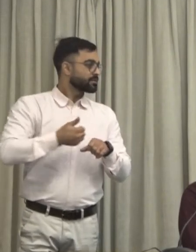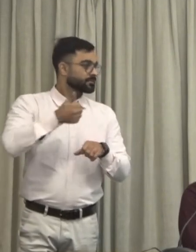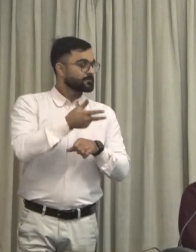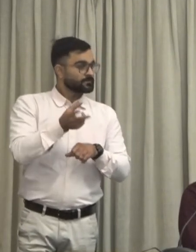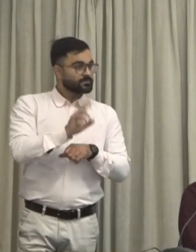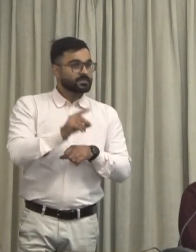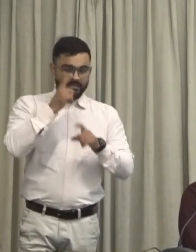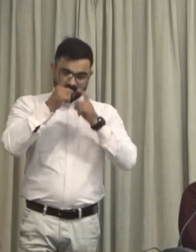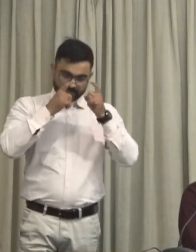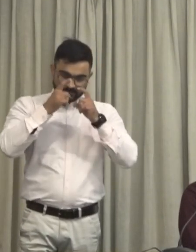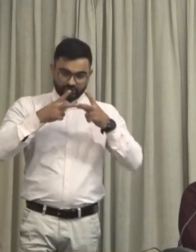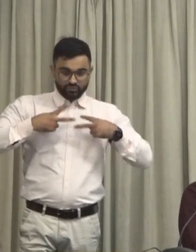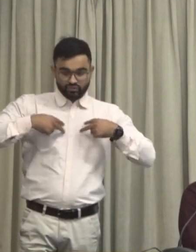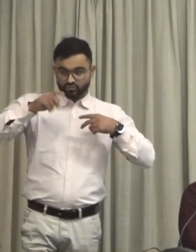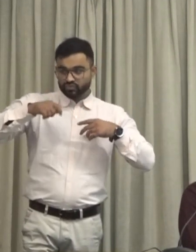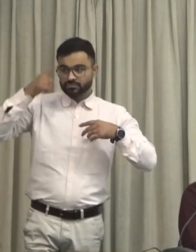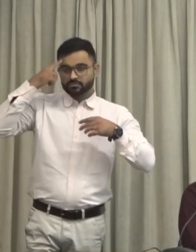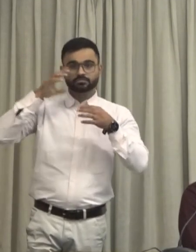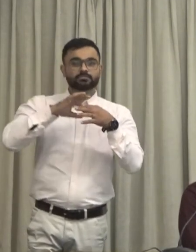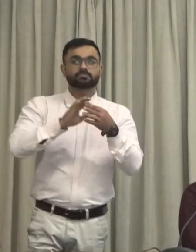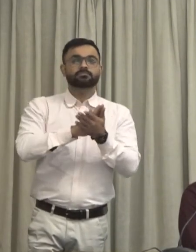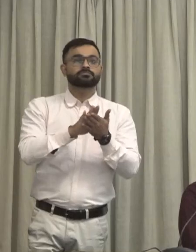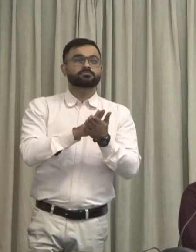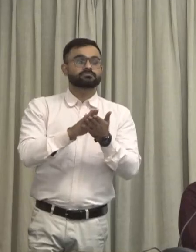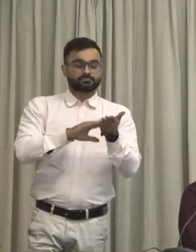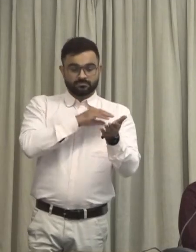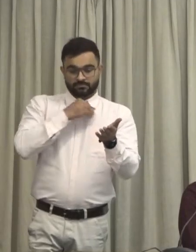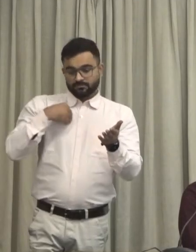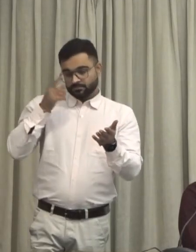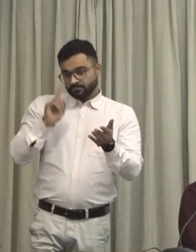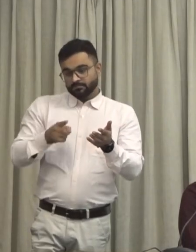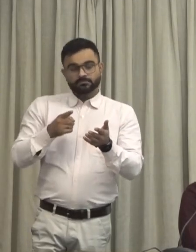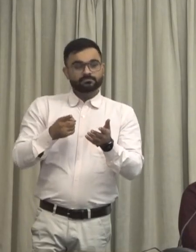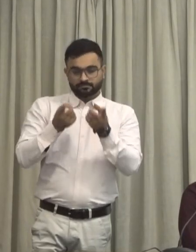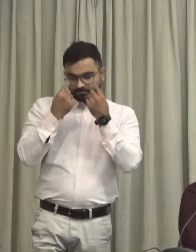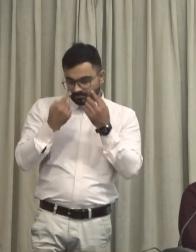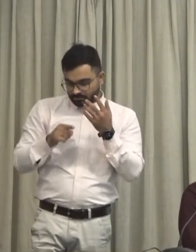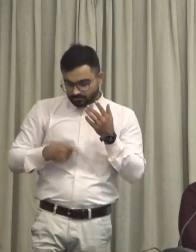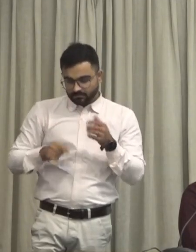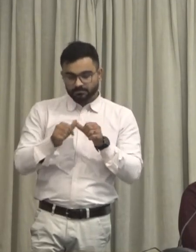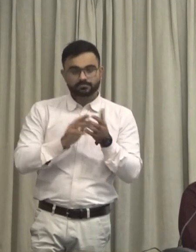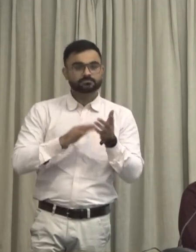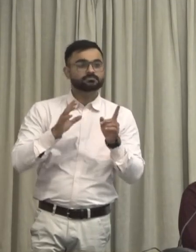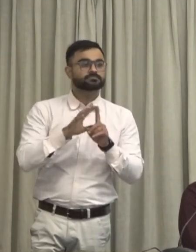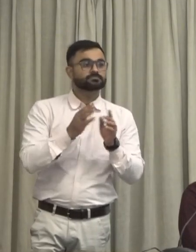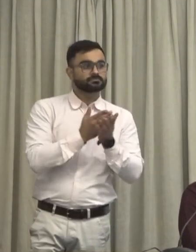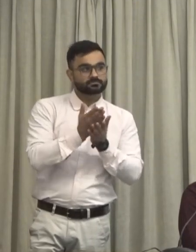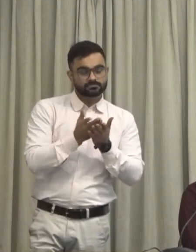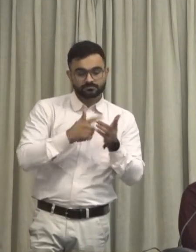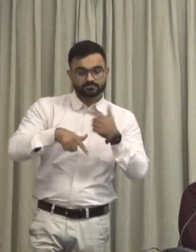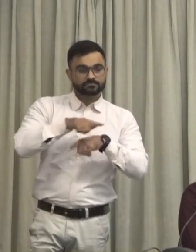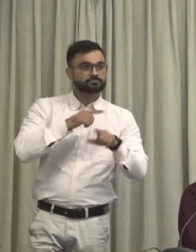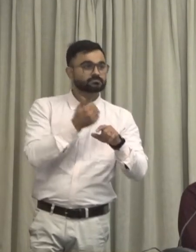again, I think the thinking that the court had in mind here is that doctors should be able to verify your AMD by reference to that